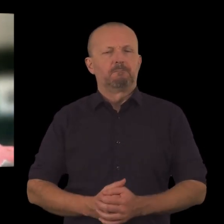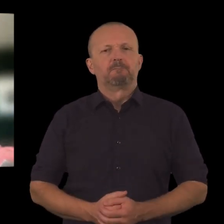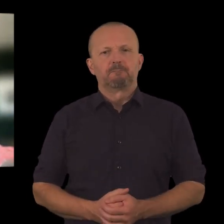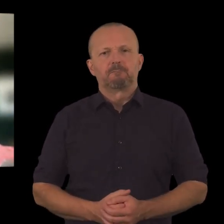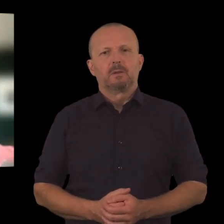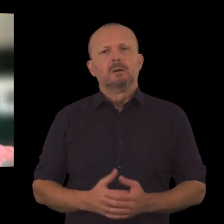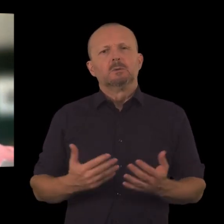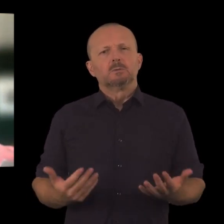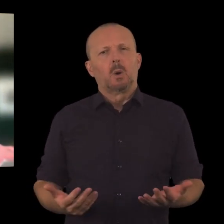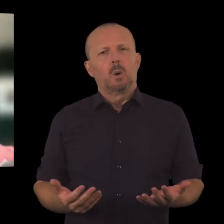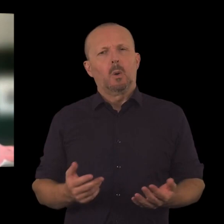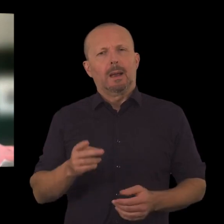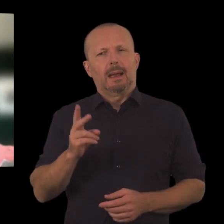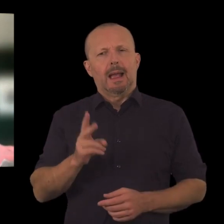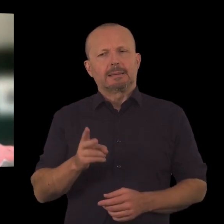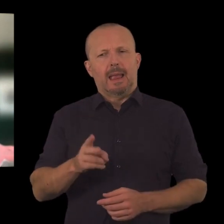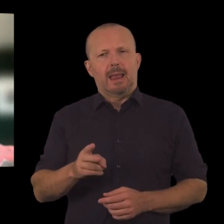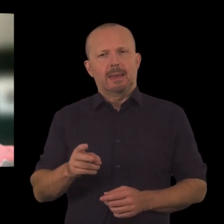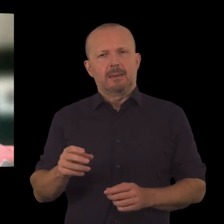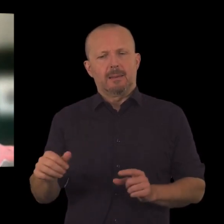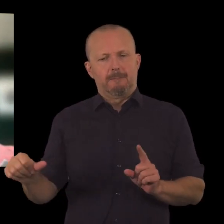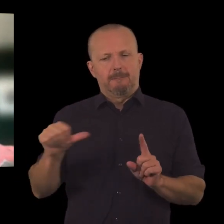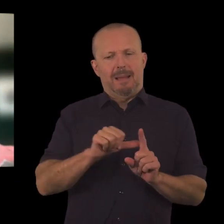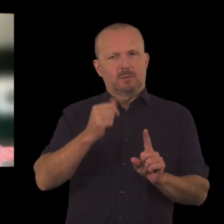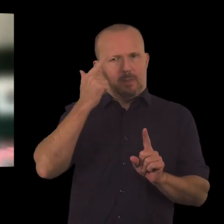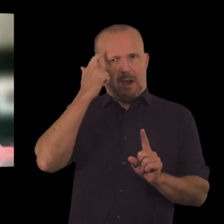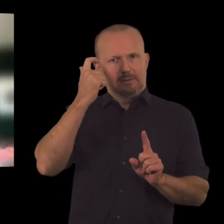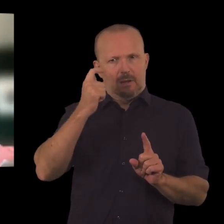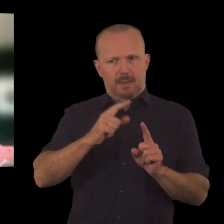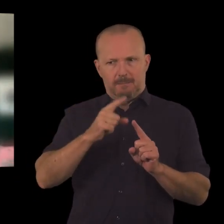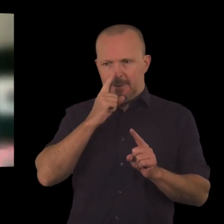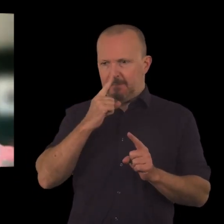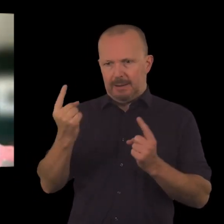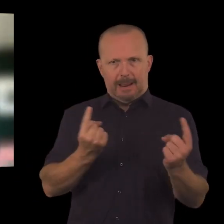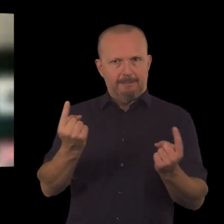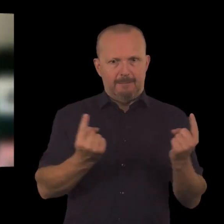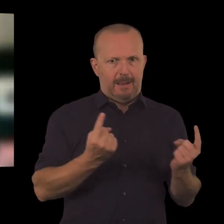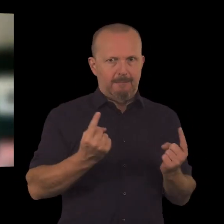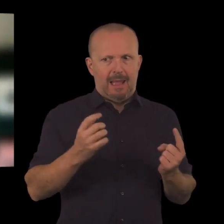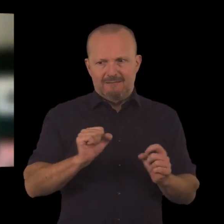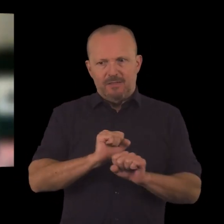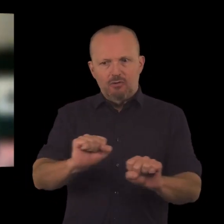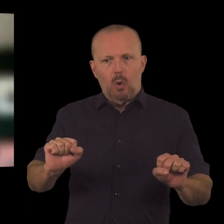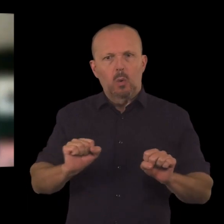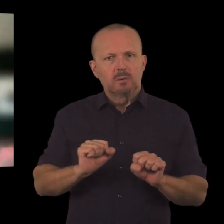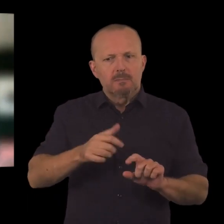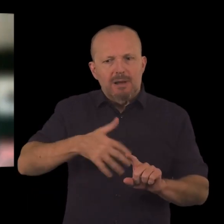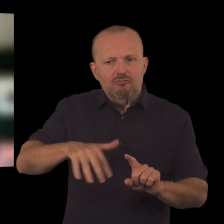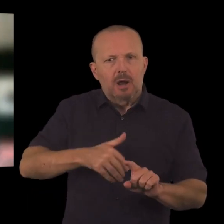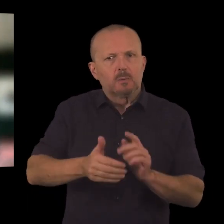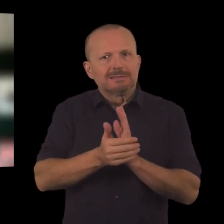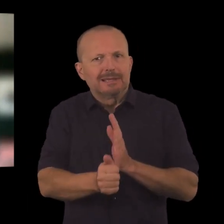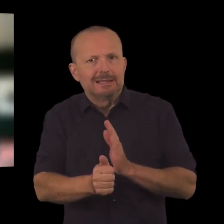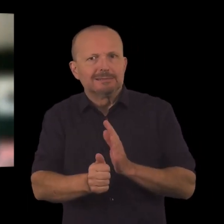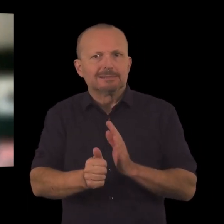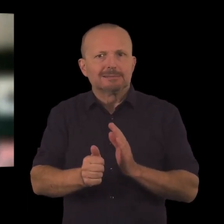Does anyone have any questions on that or observations? You don't have to. I just want to stop and give you a chance